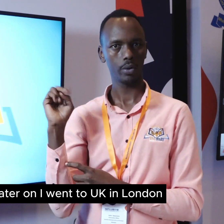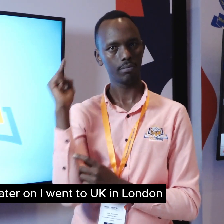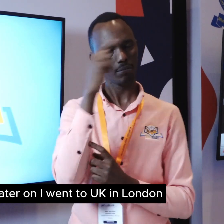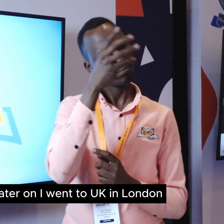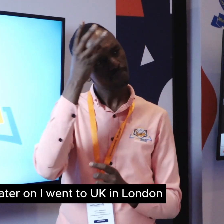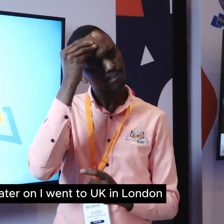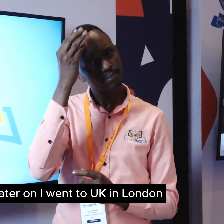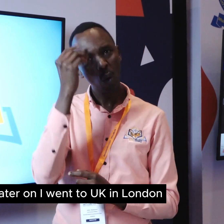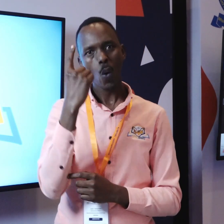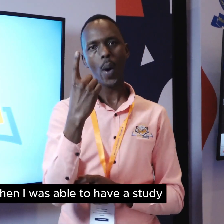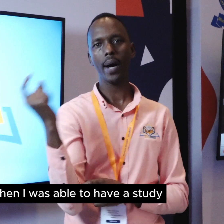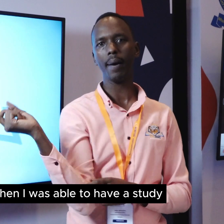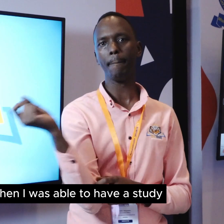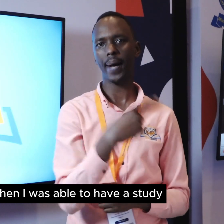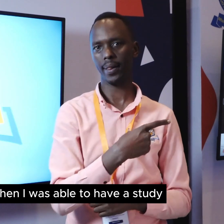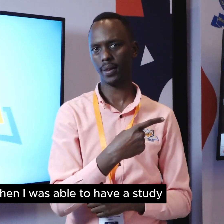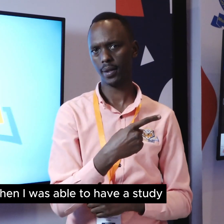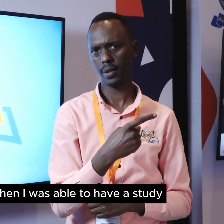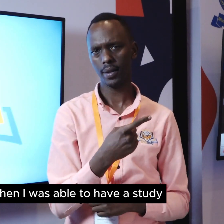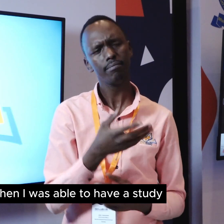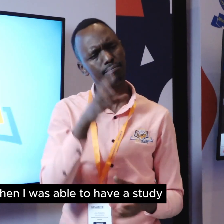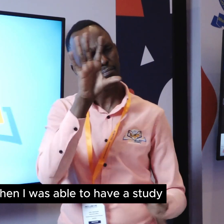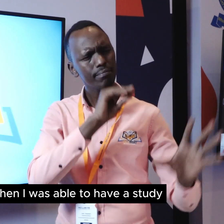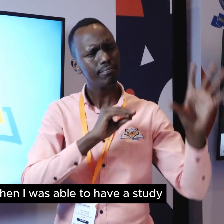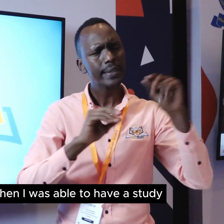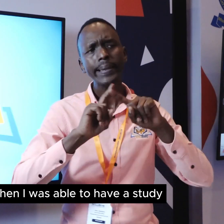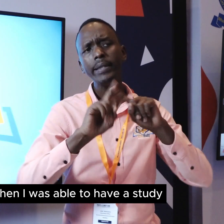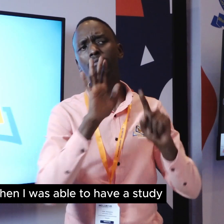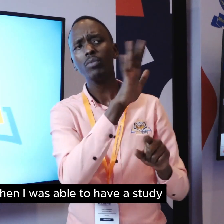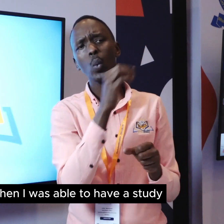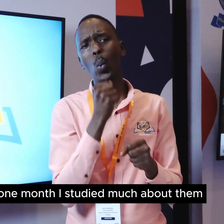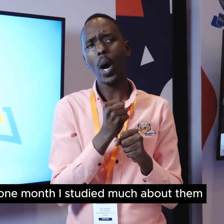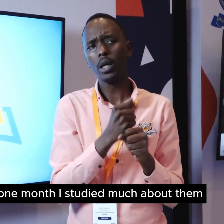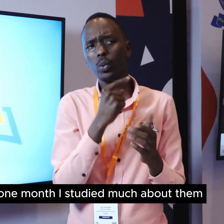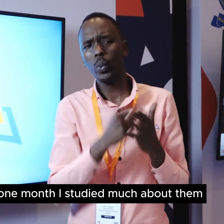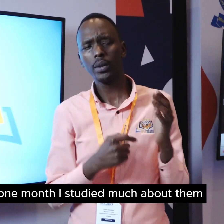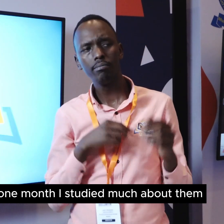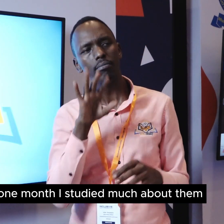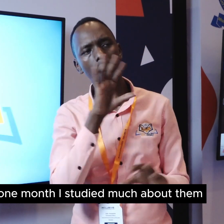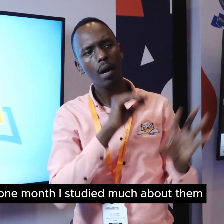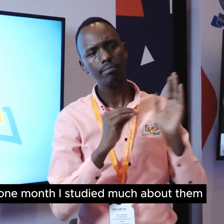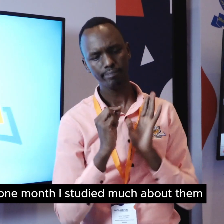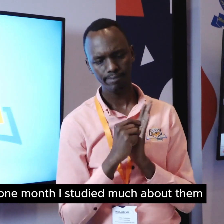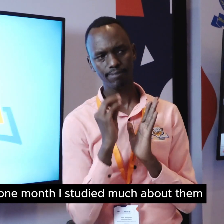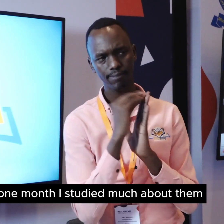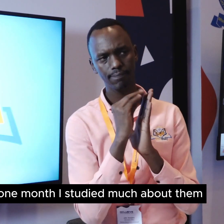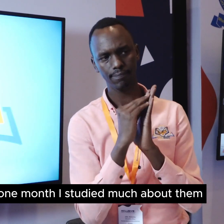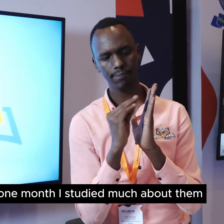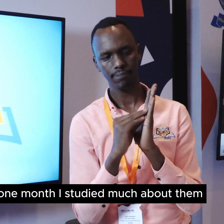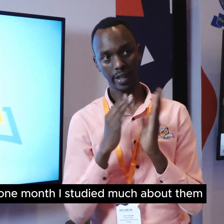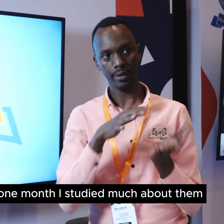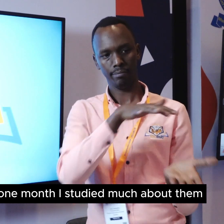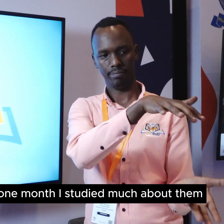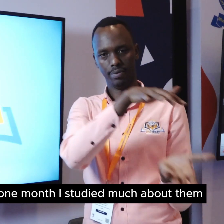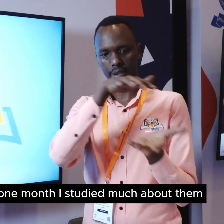and London. Then I was able to have a study, and for 1 month I studied much about them, did